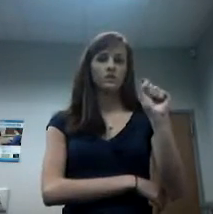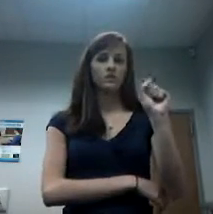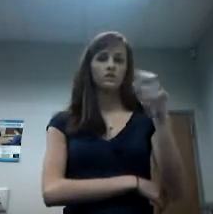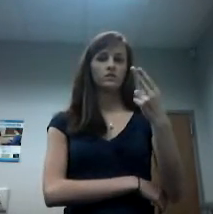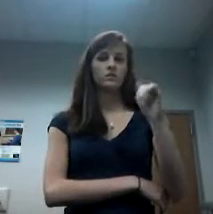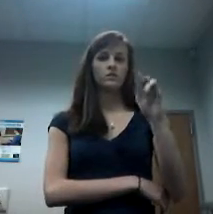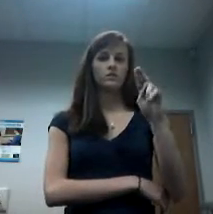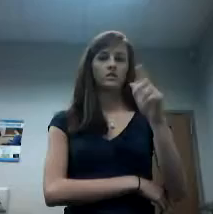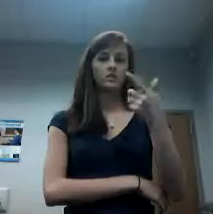So we have Britain's problem.